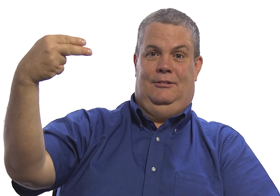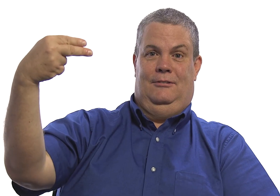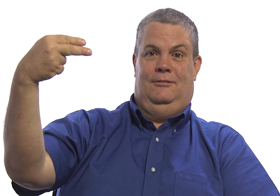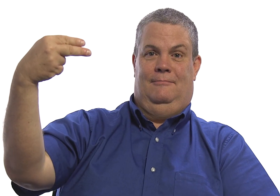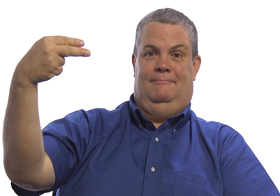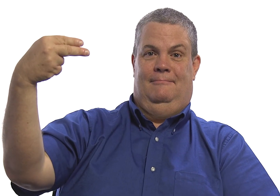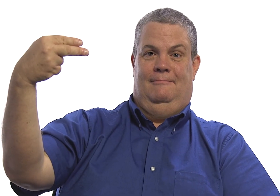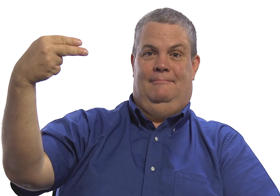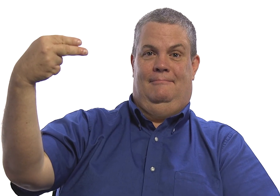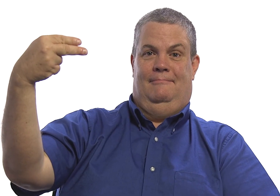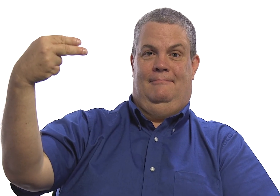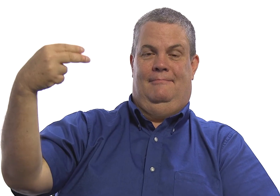H.